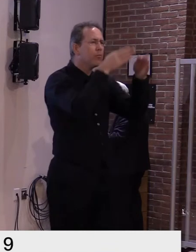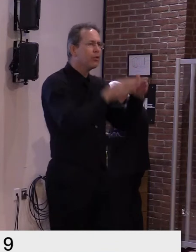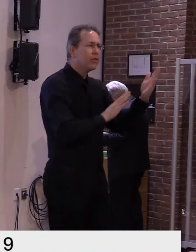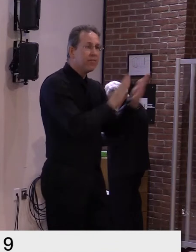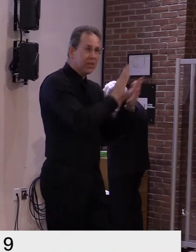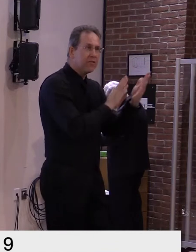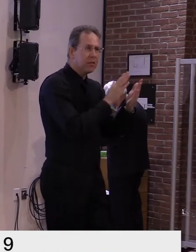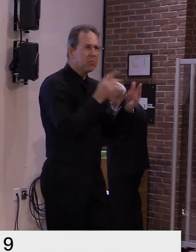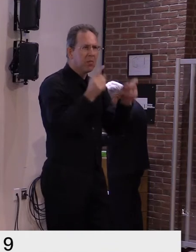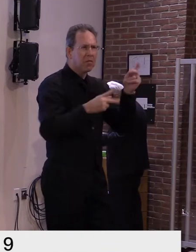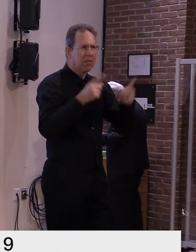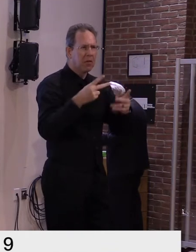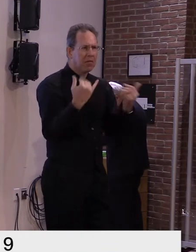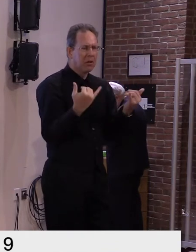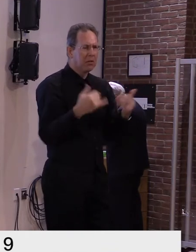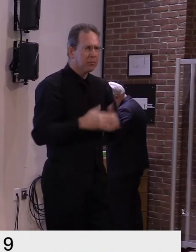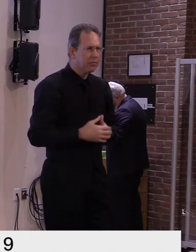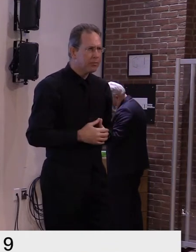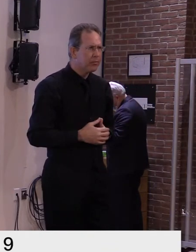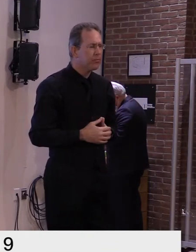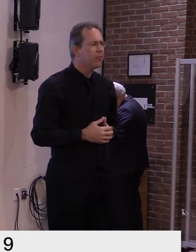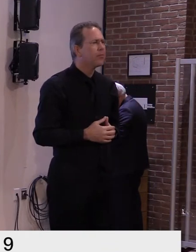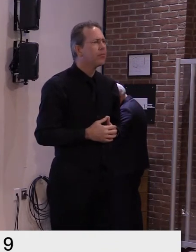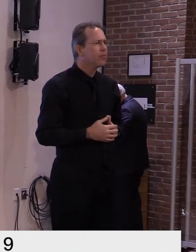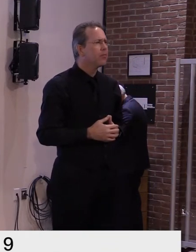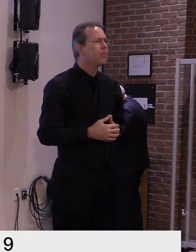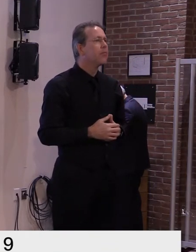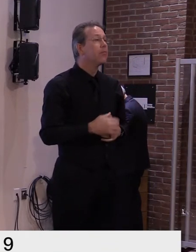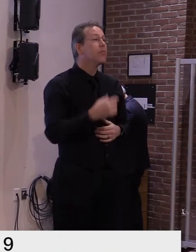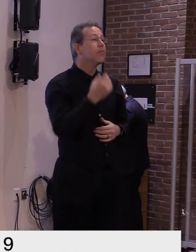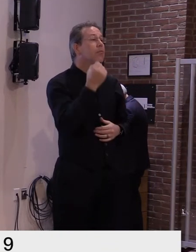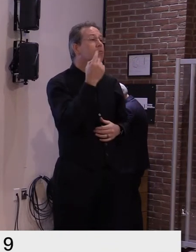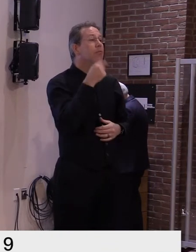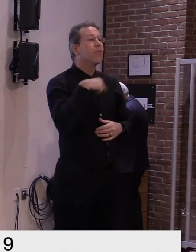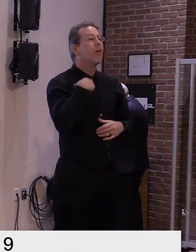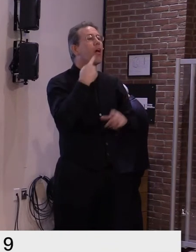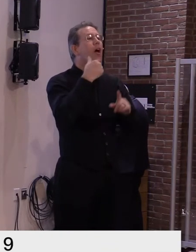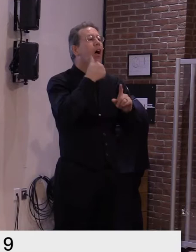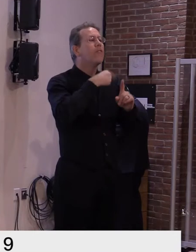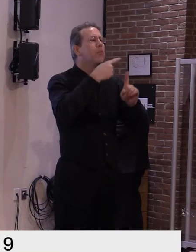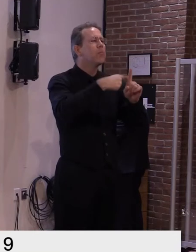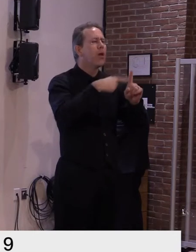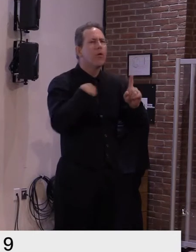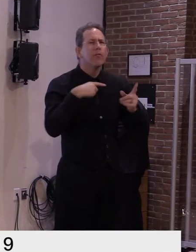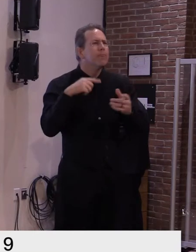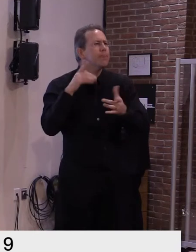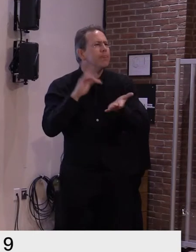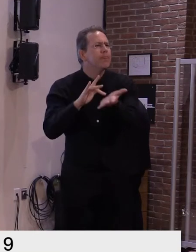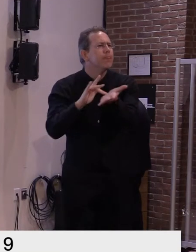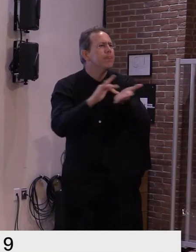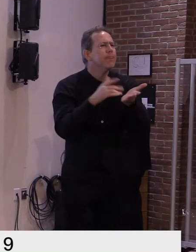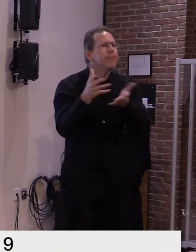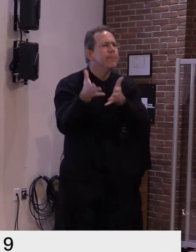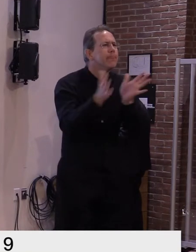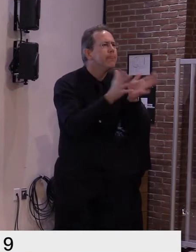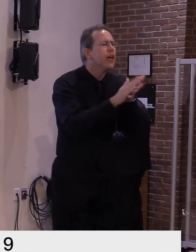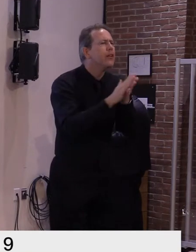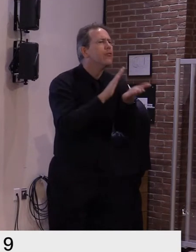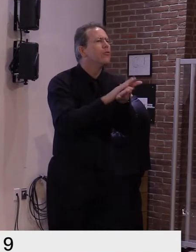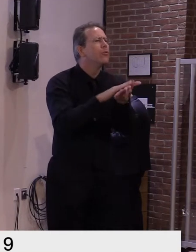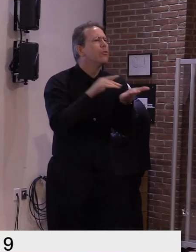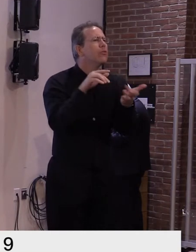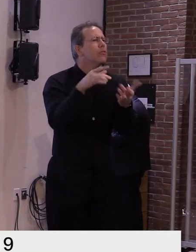data are typically collected at the end of the month. Because of the holiday period, we've delayed the December collection until today, actually,